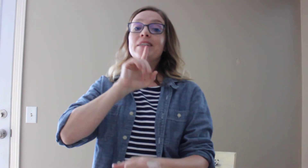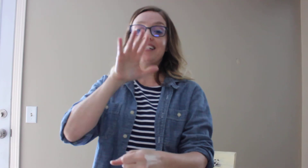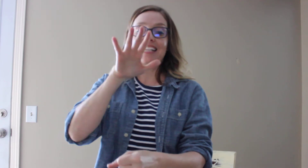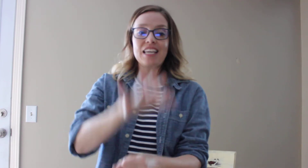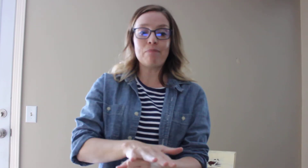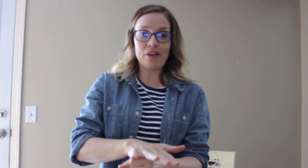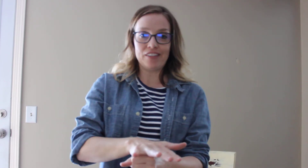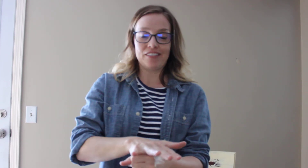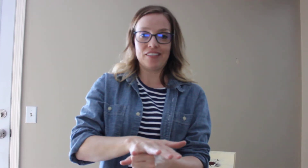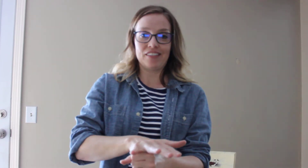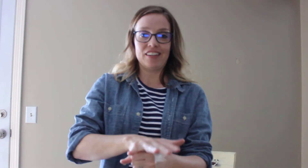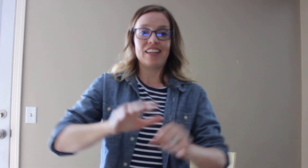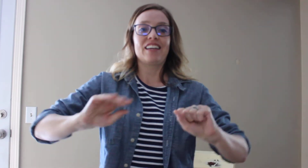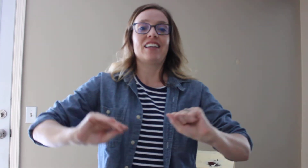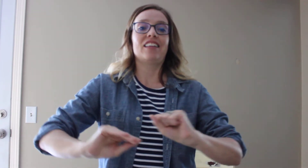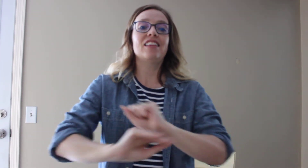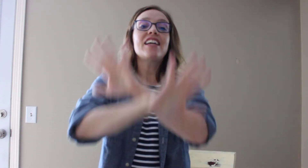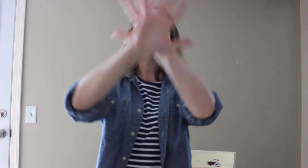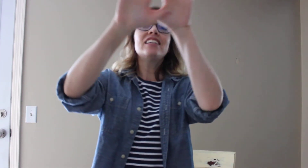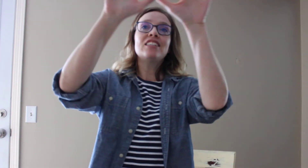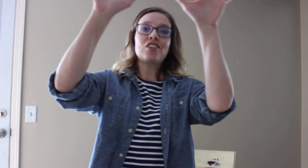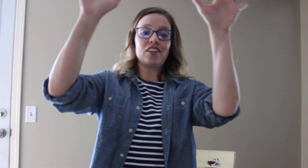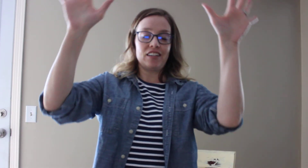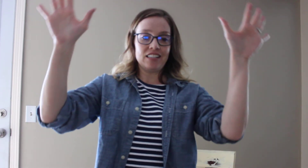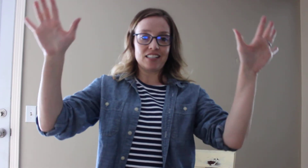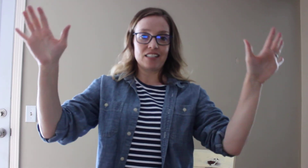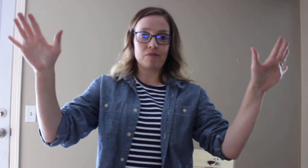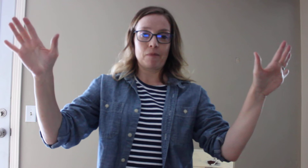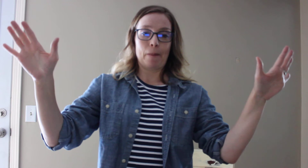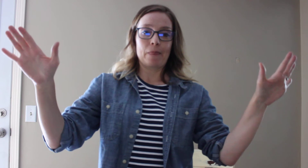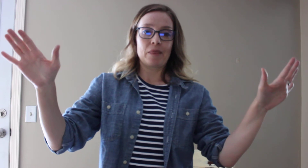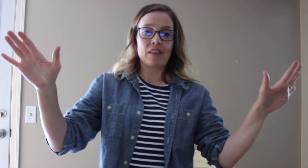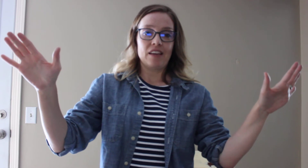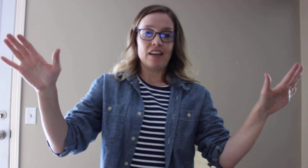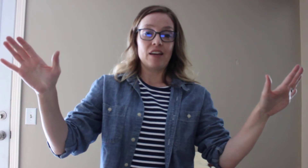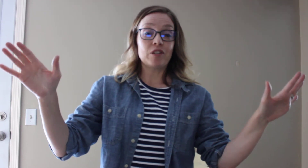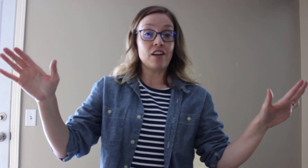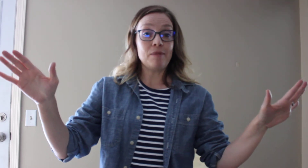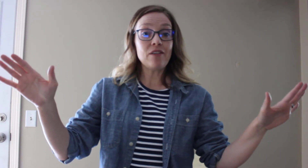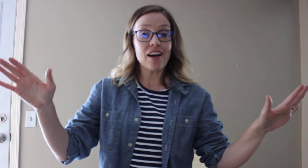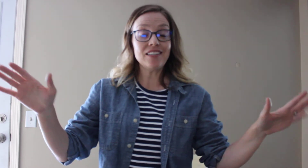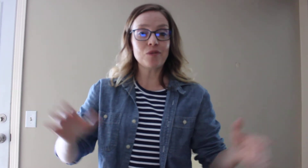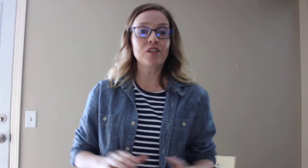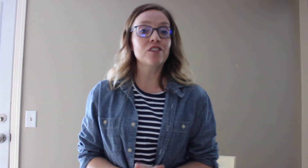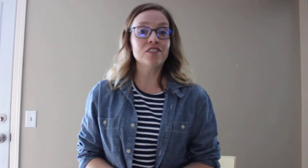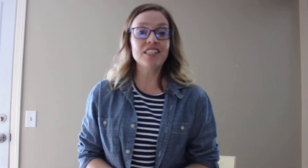promise keeper, light in the darkness. And we're talking about God, so we're going to learn the sign